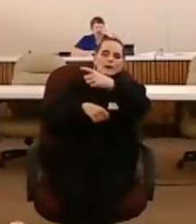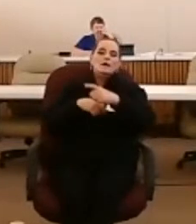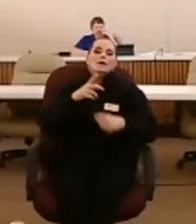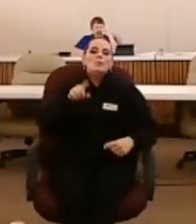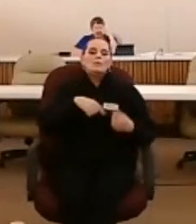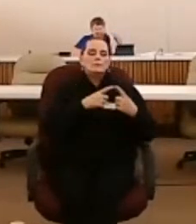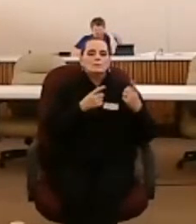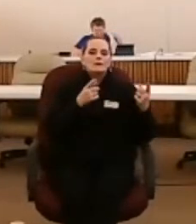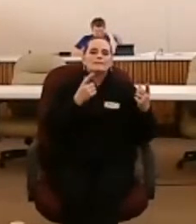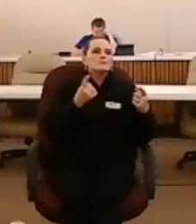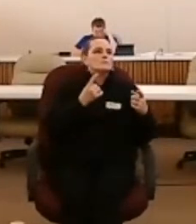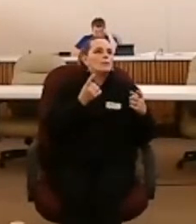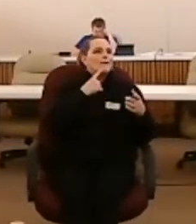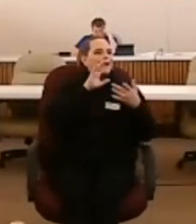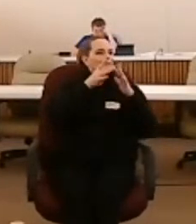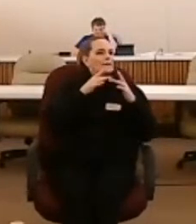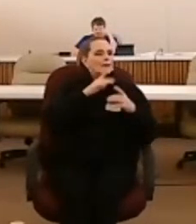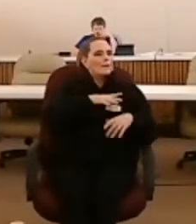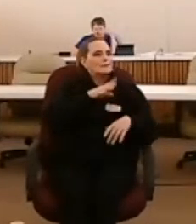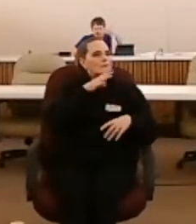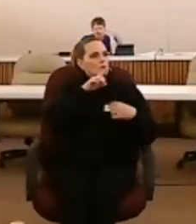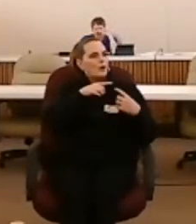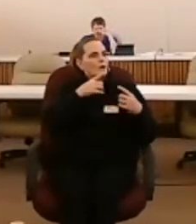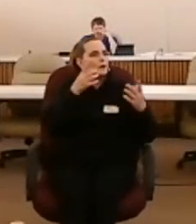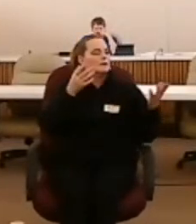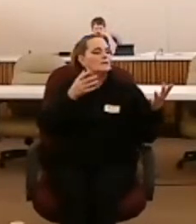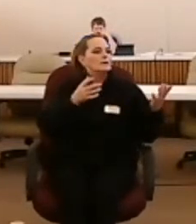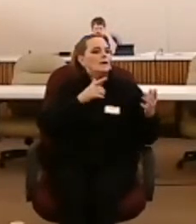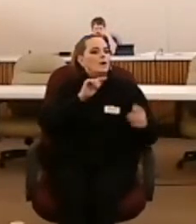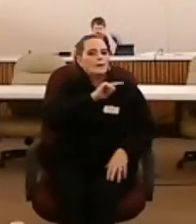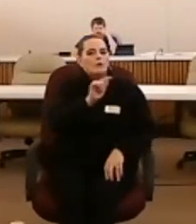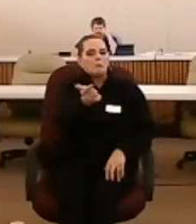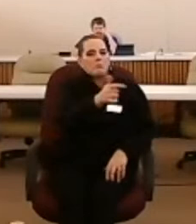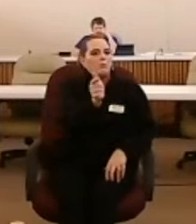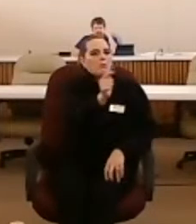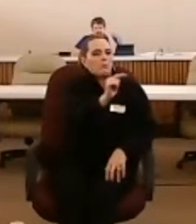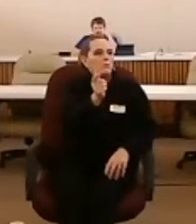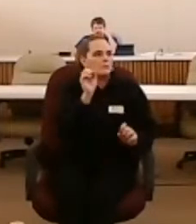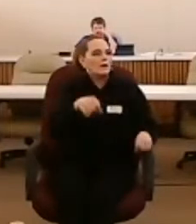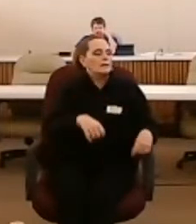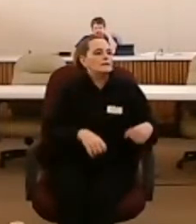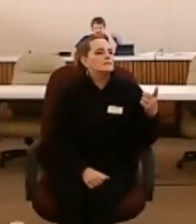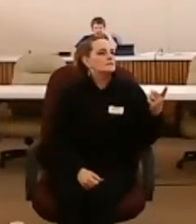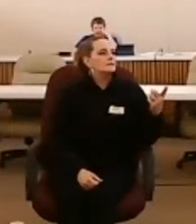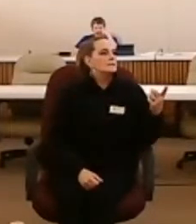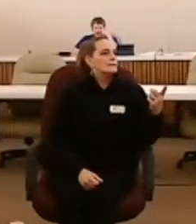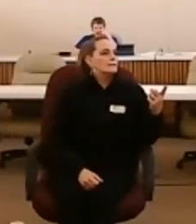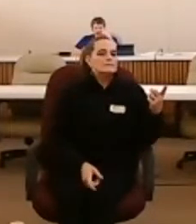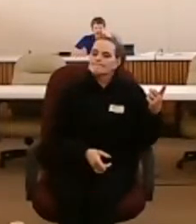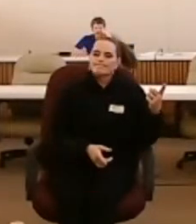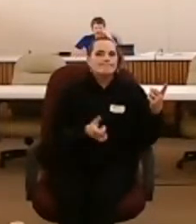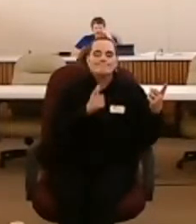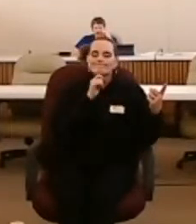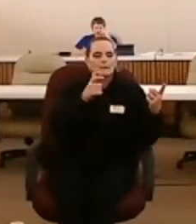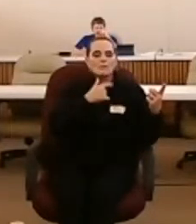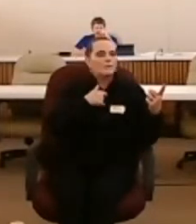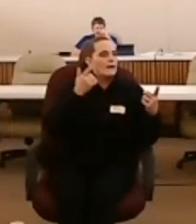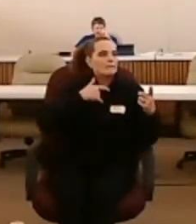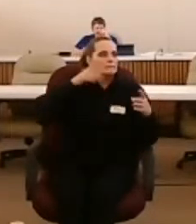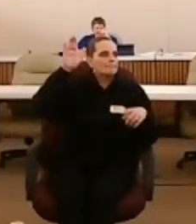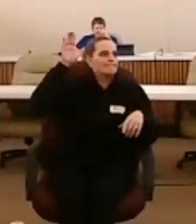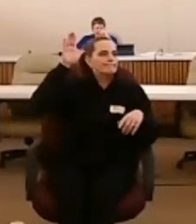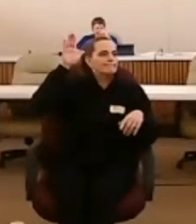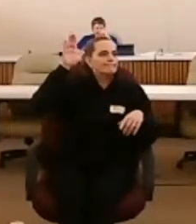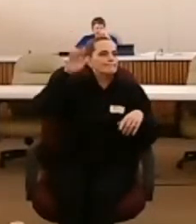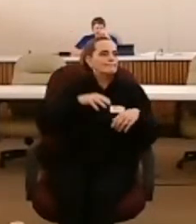that, do we have someone online? We'll alternate back and forth to give you time. I do not have anyone online, but I just wanted